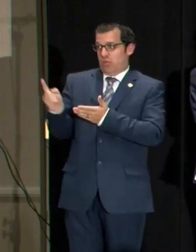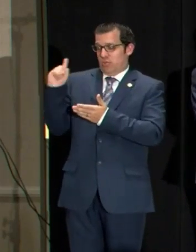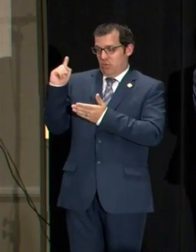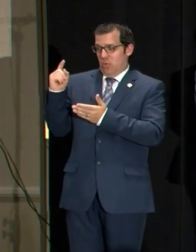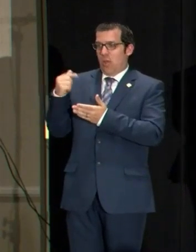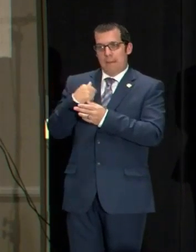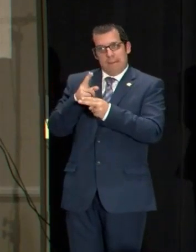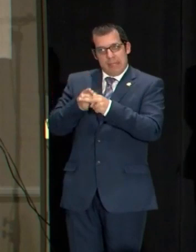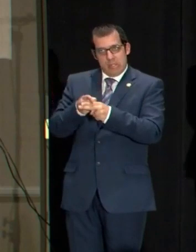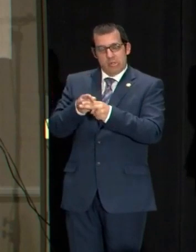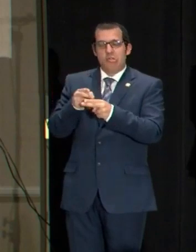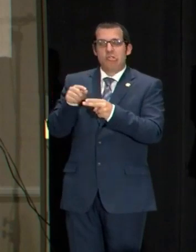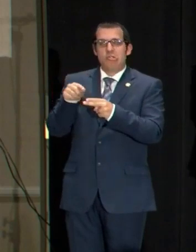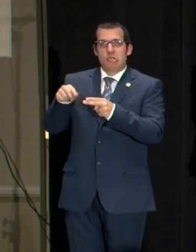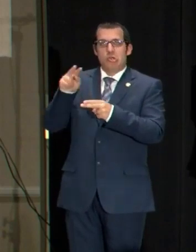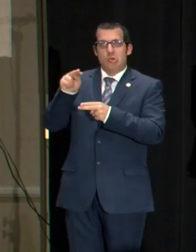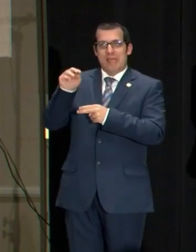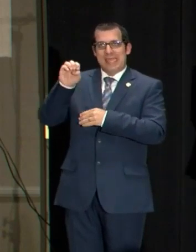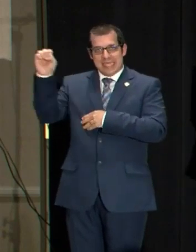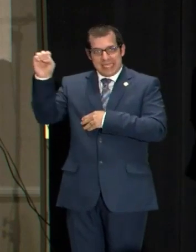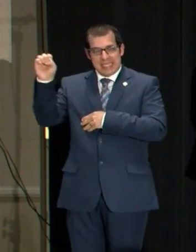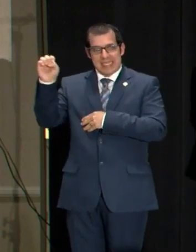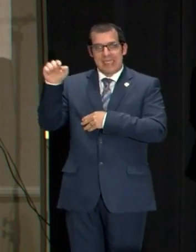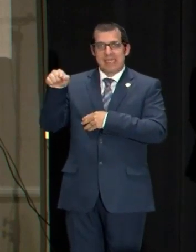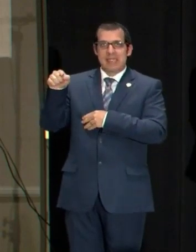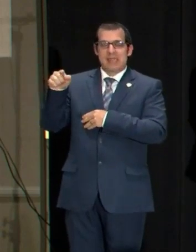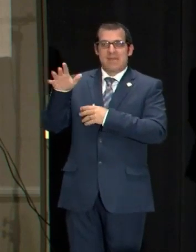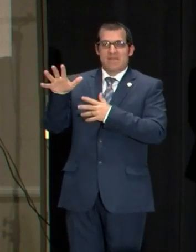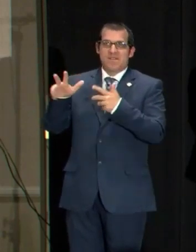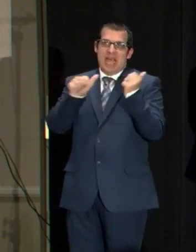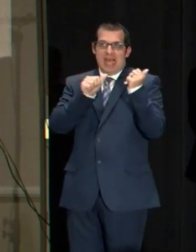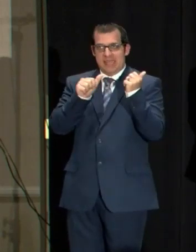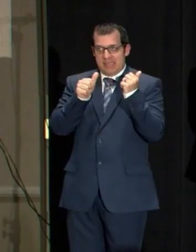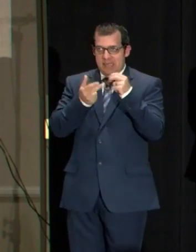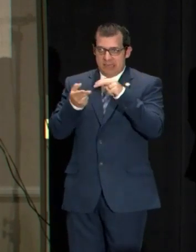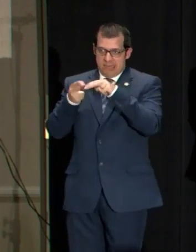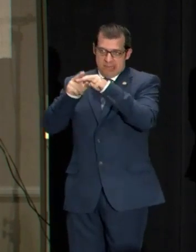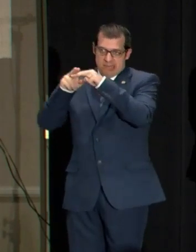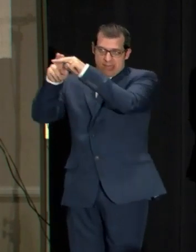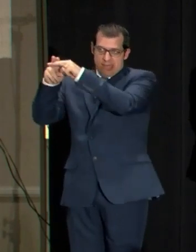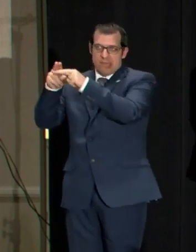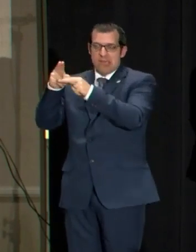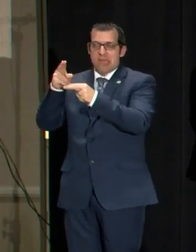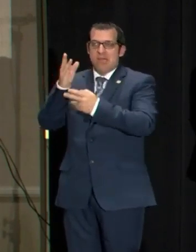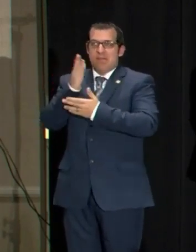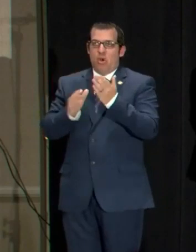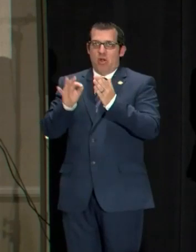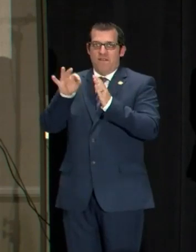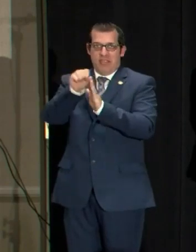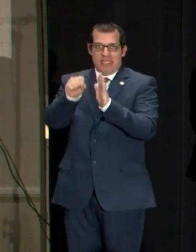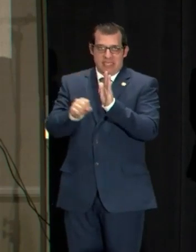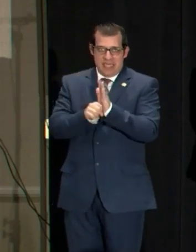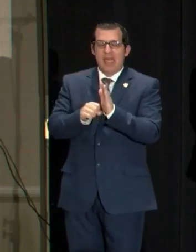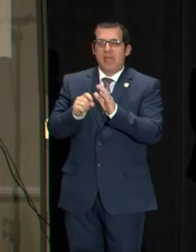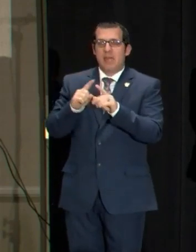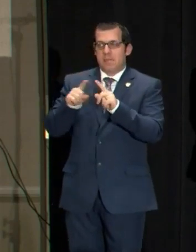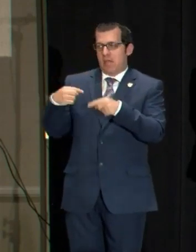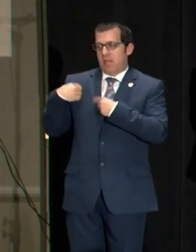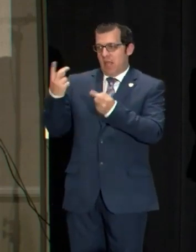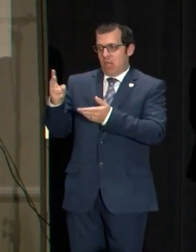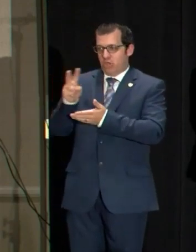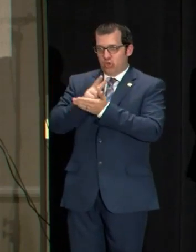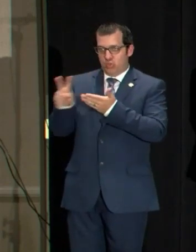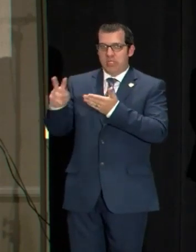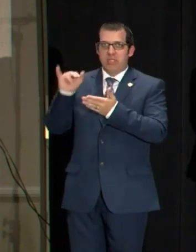had mentioned that Northeast was the fastest growing part of the state, and over the last 2